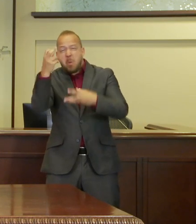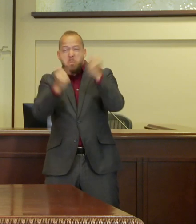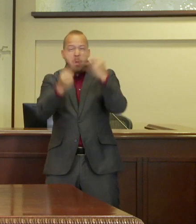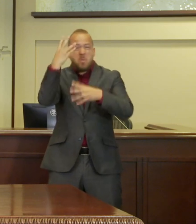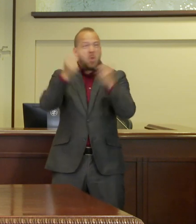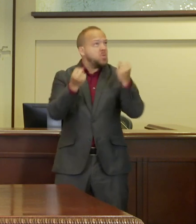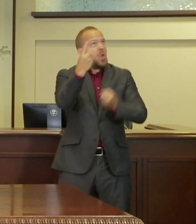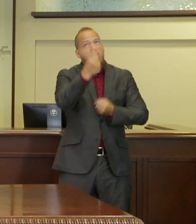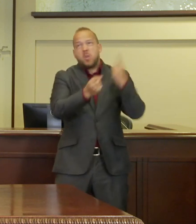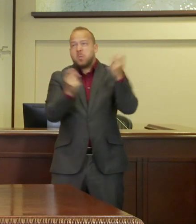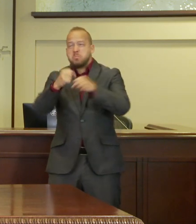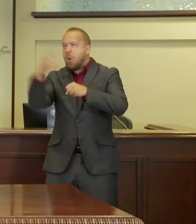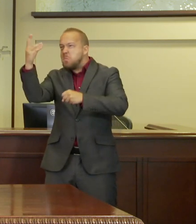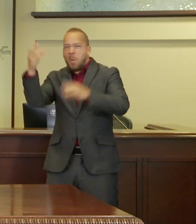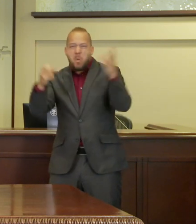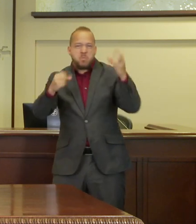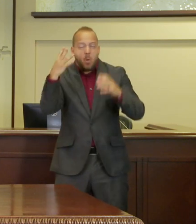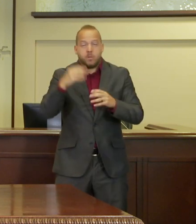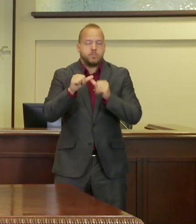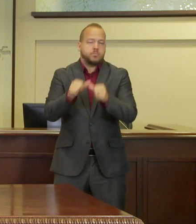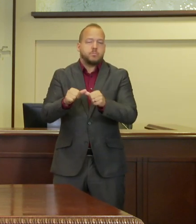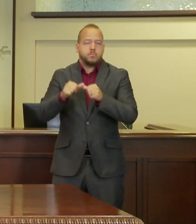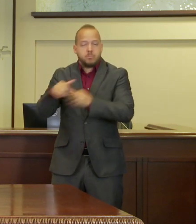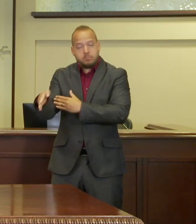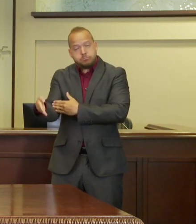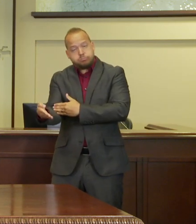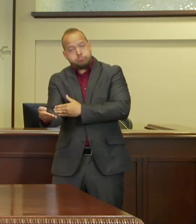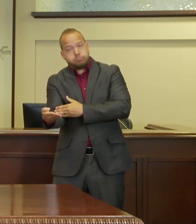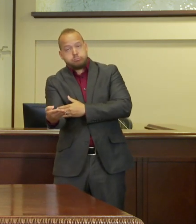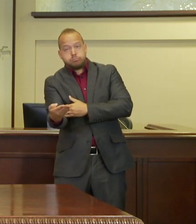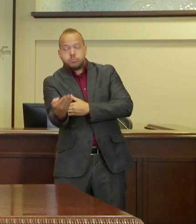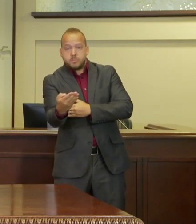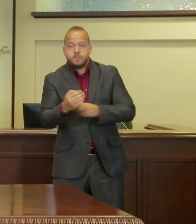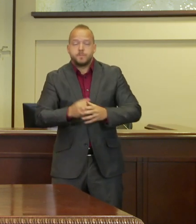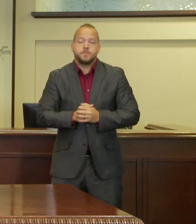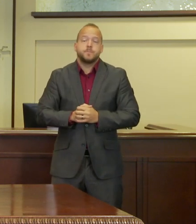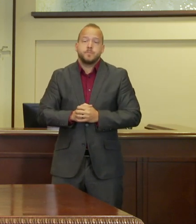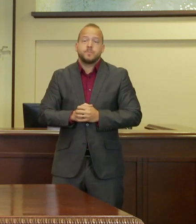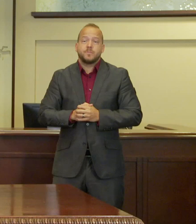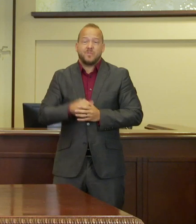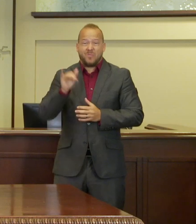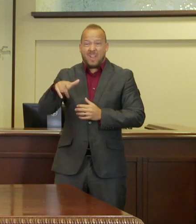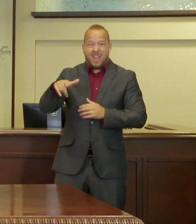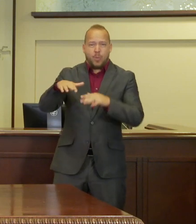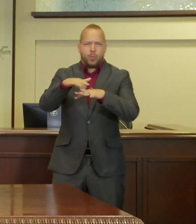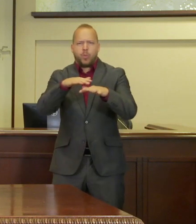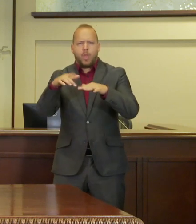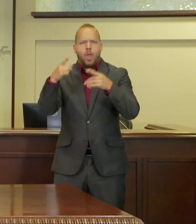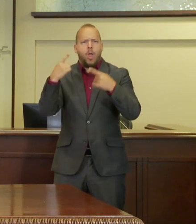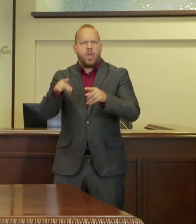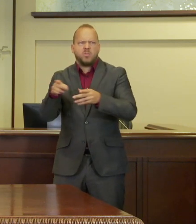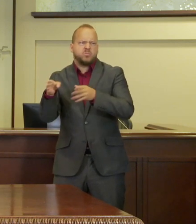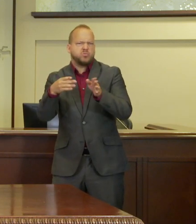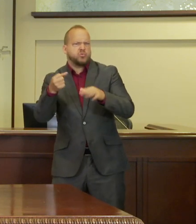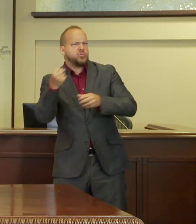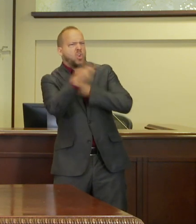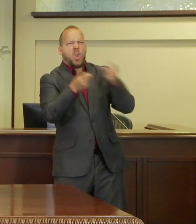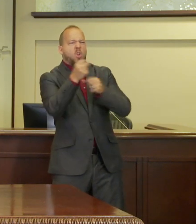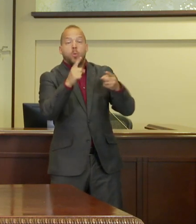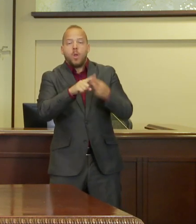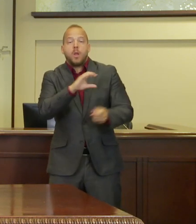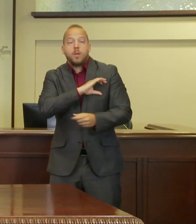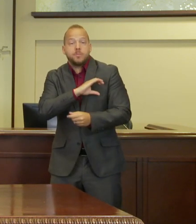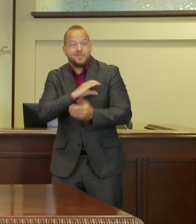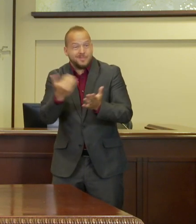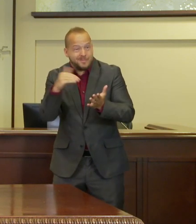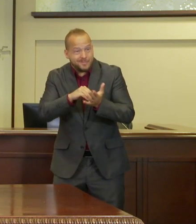after that went on for a while, some of the people started throwing projectiles at police officers again. We did have one